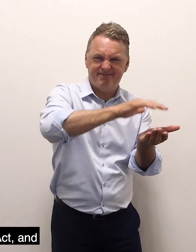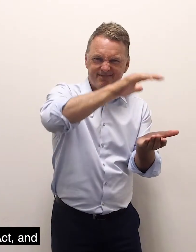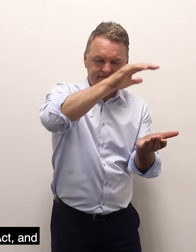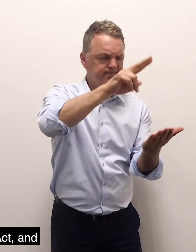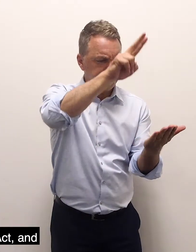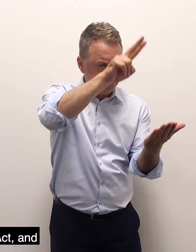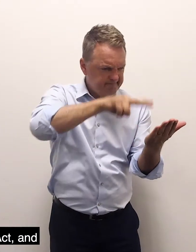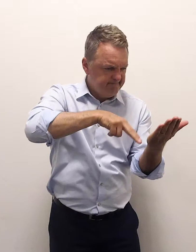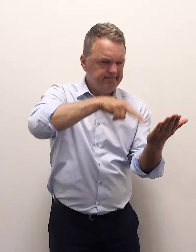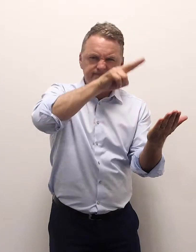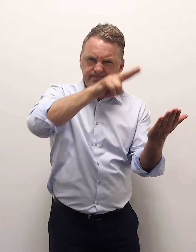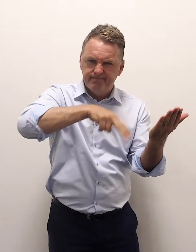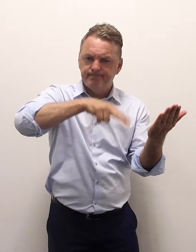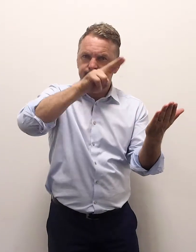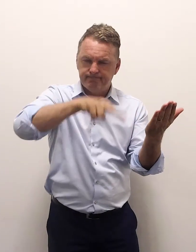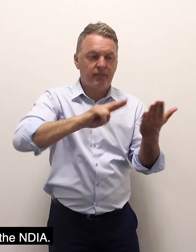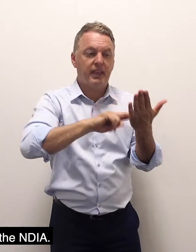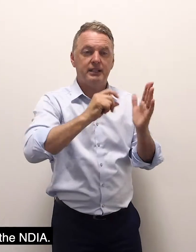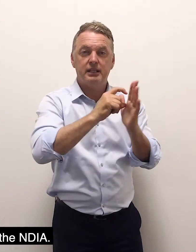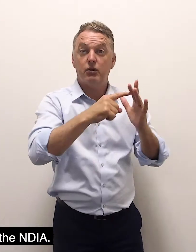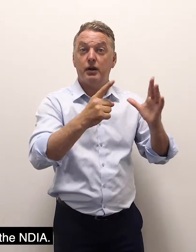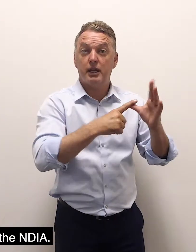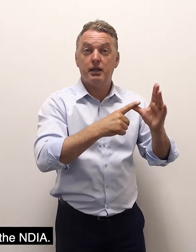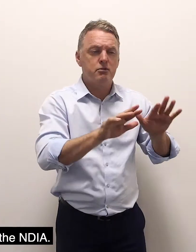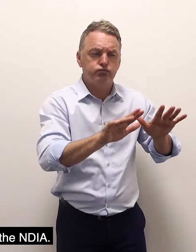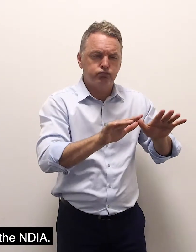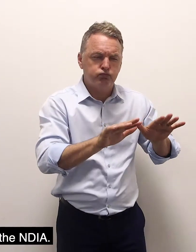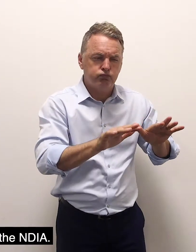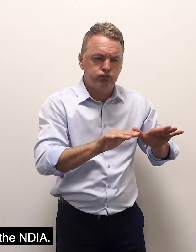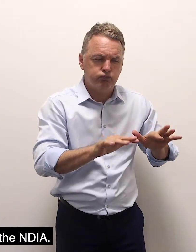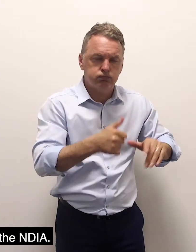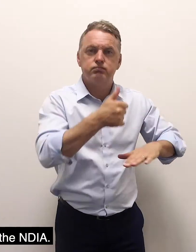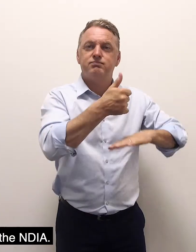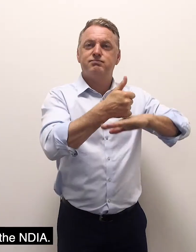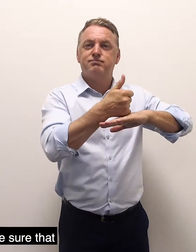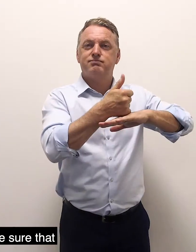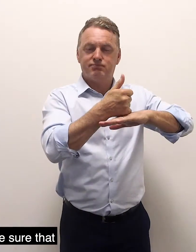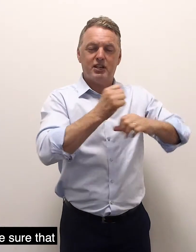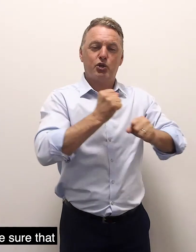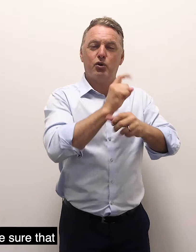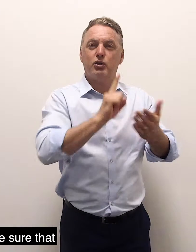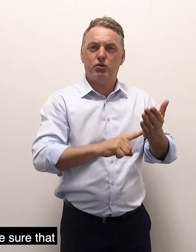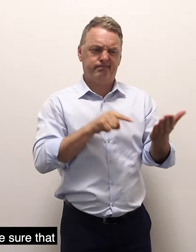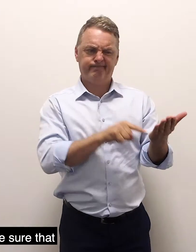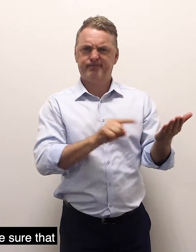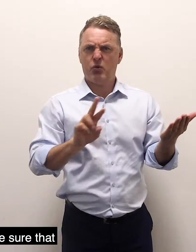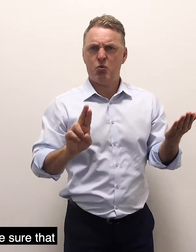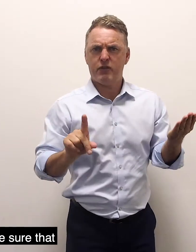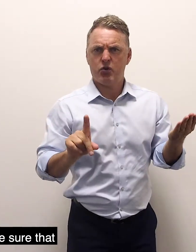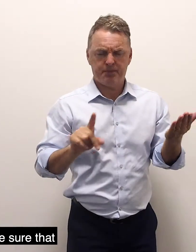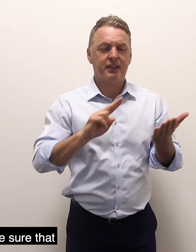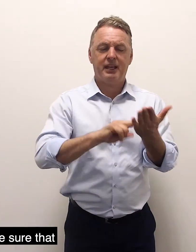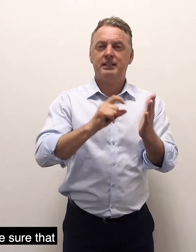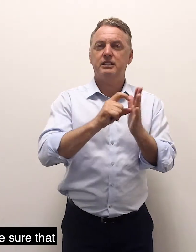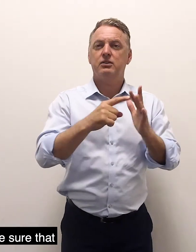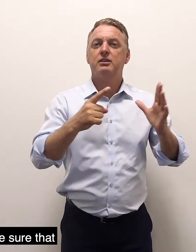the Act, and they are drawn up by the NDIA. And they're used